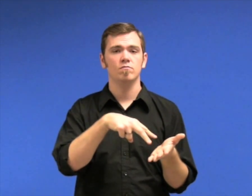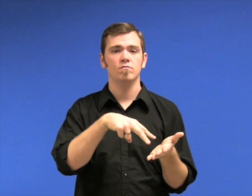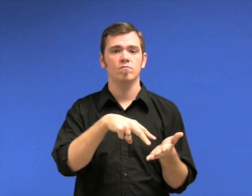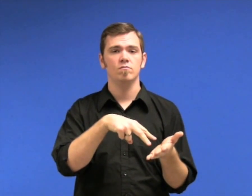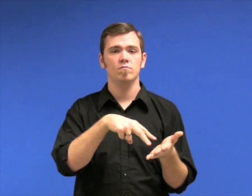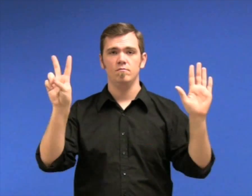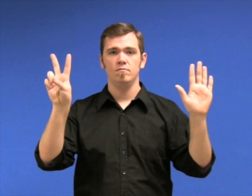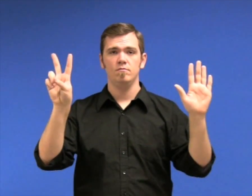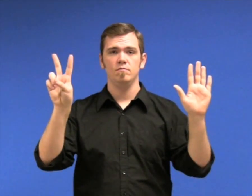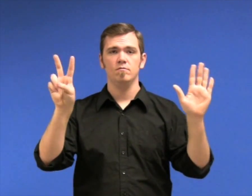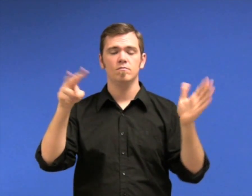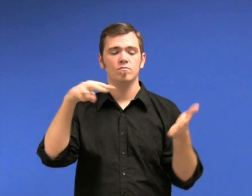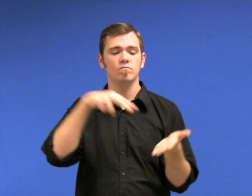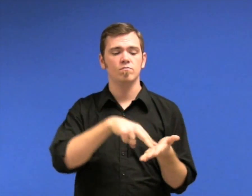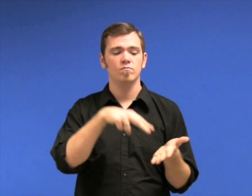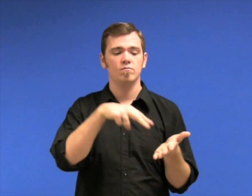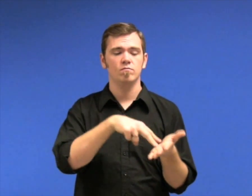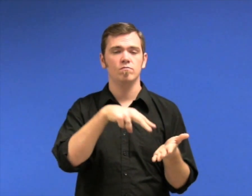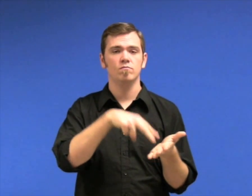just poke at the palm of your other hand.